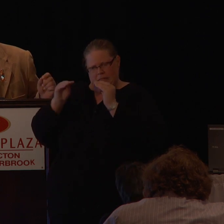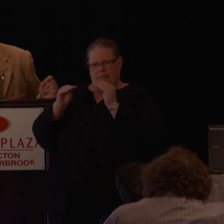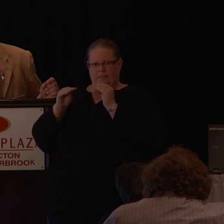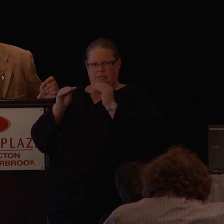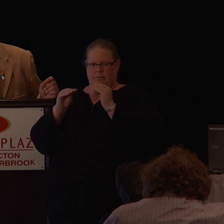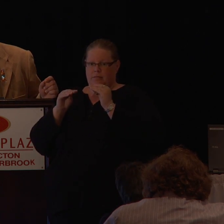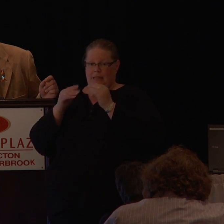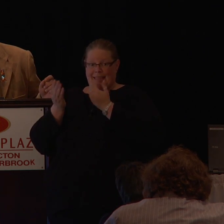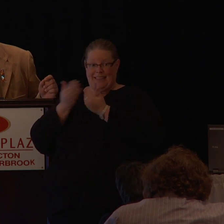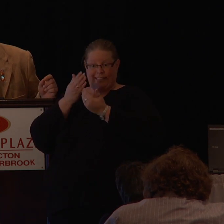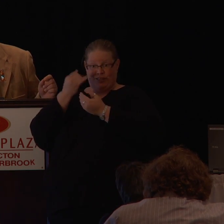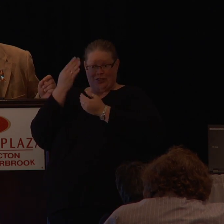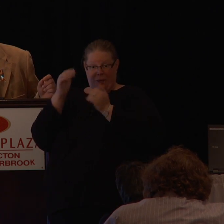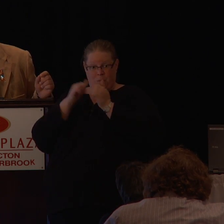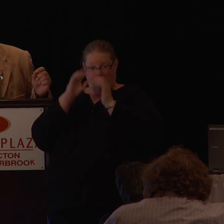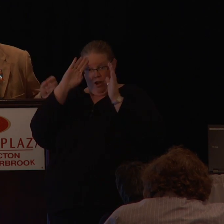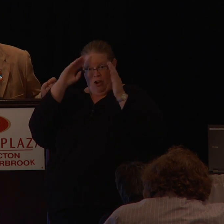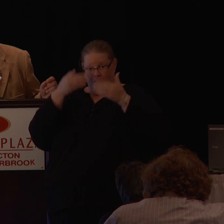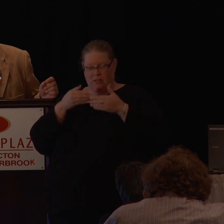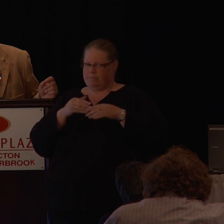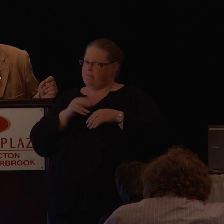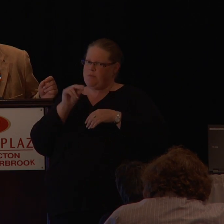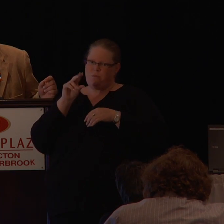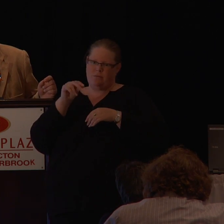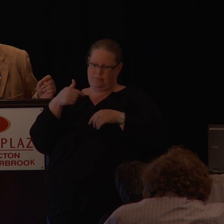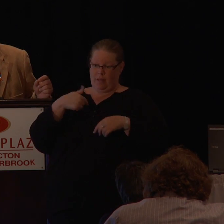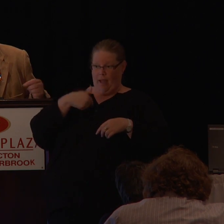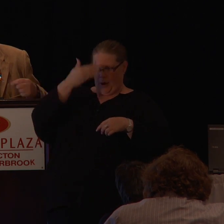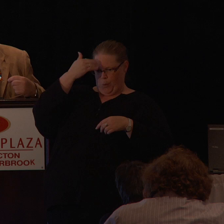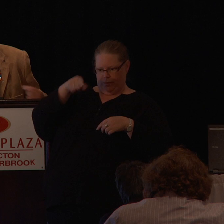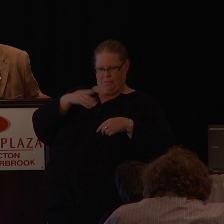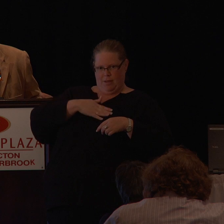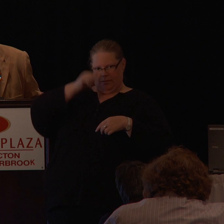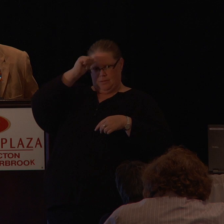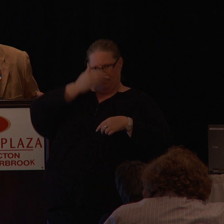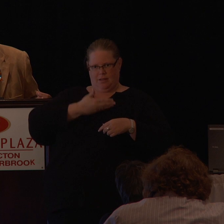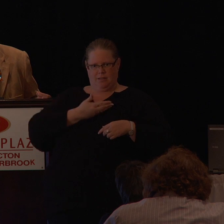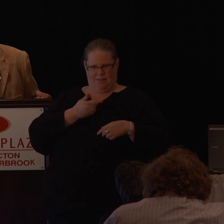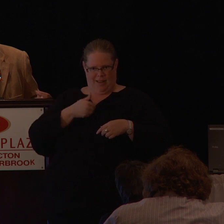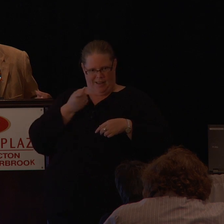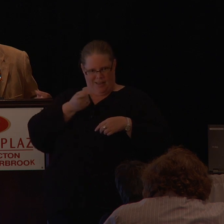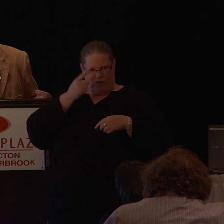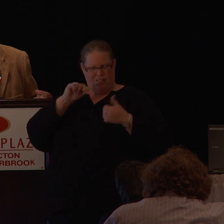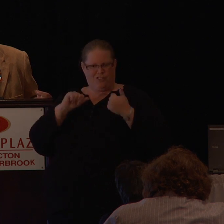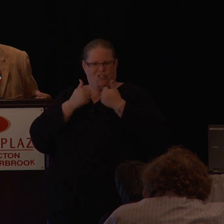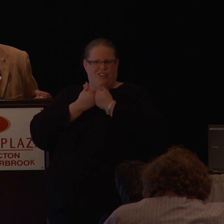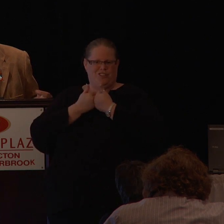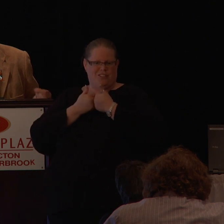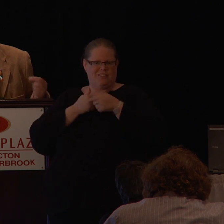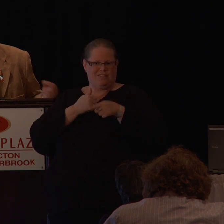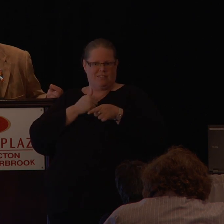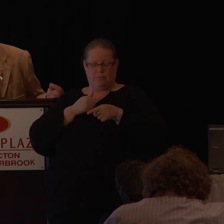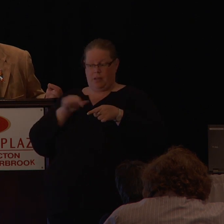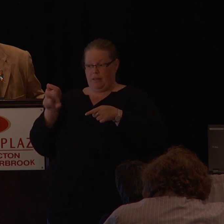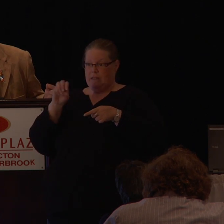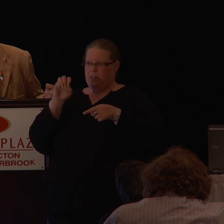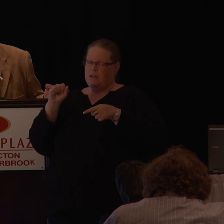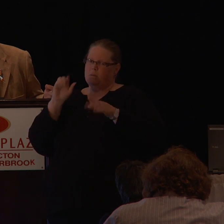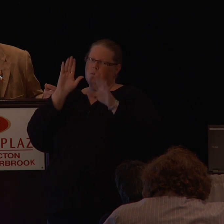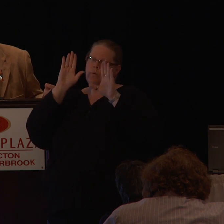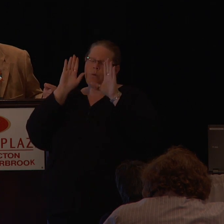it's not easy. I know. I know the challenges of working with my son, and she did a great